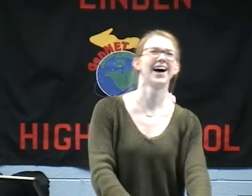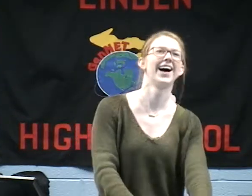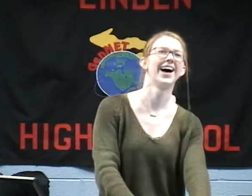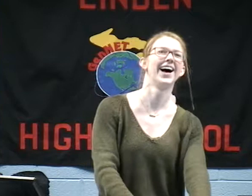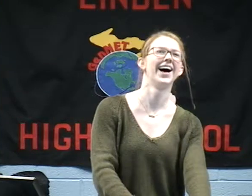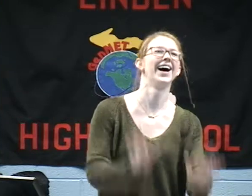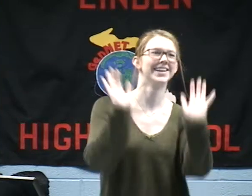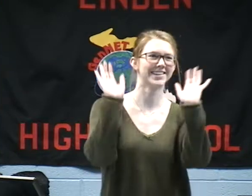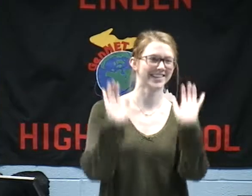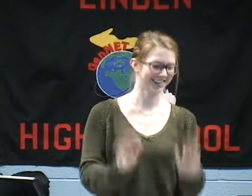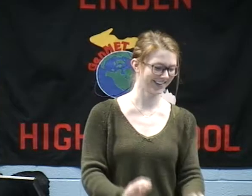Yeah, live photos are fun.